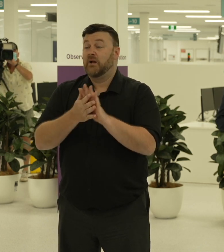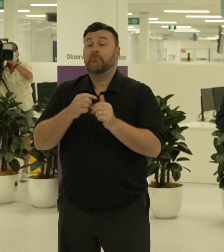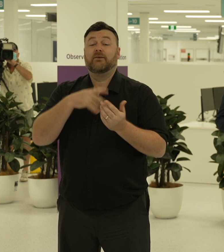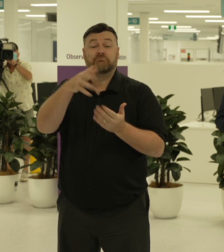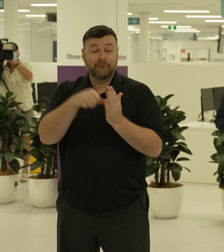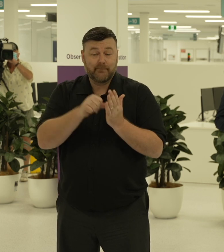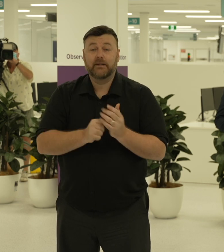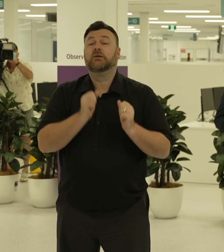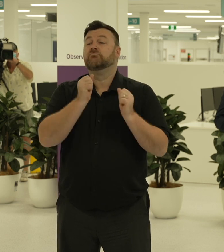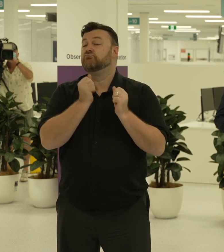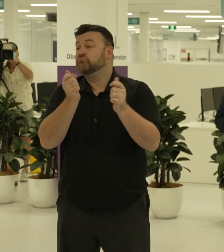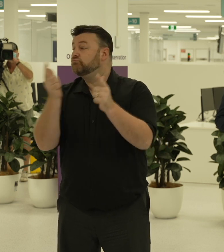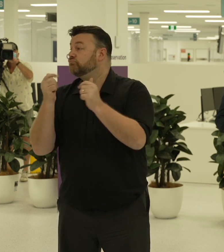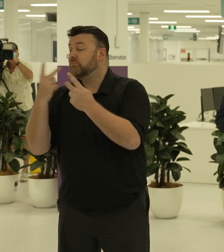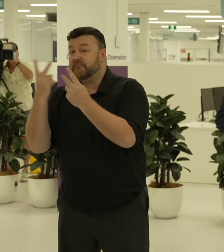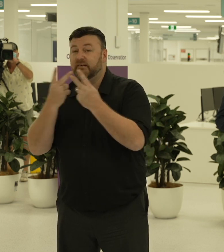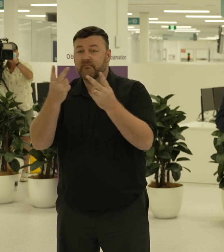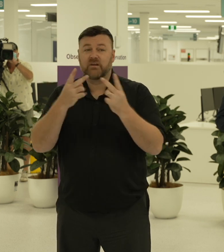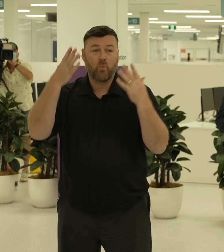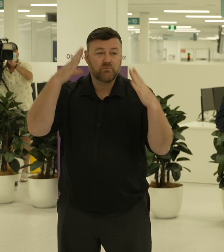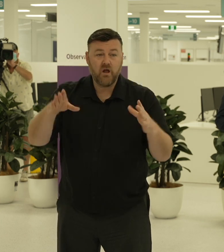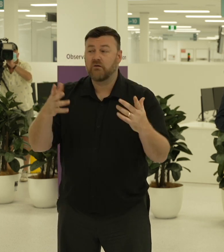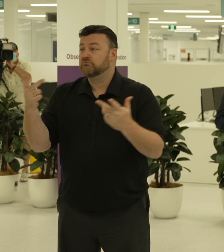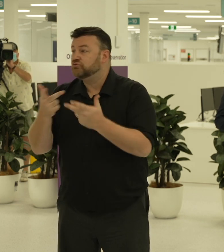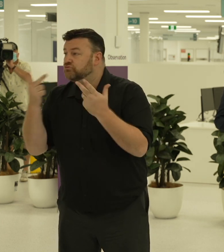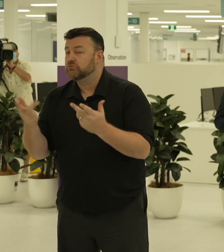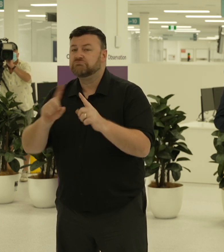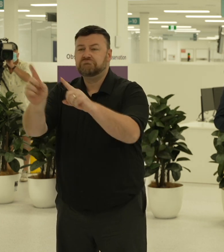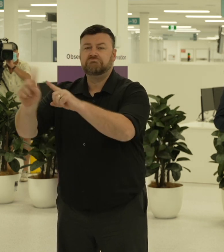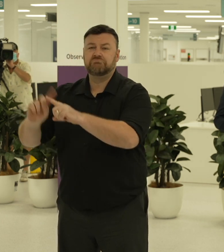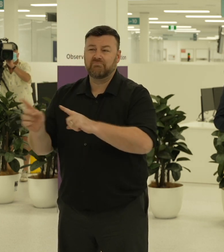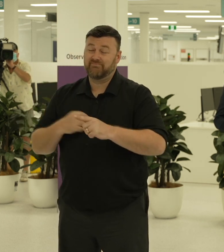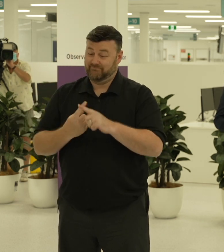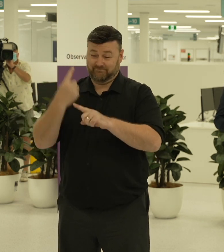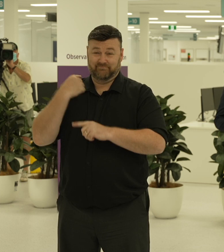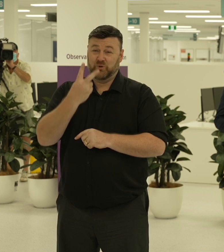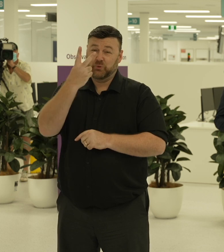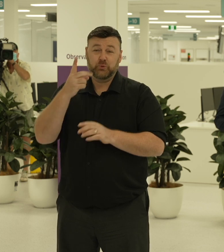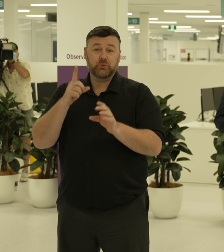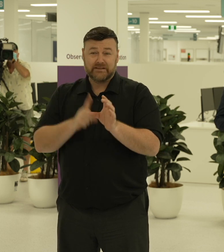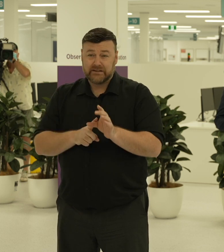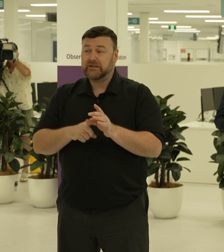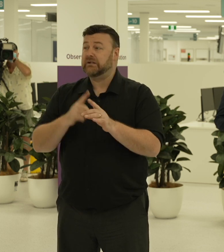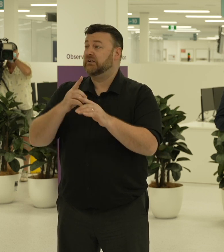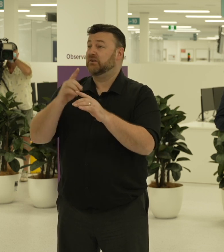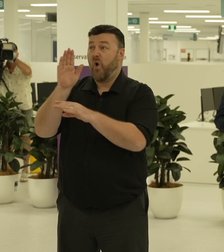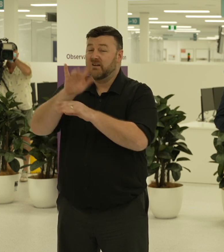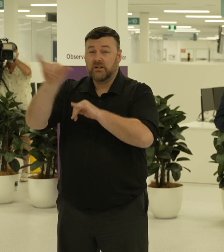hotels have had a very difficult time over 2 years with international borders closed, with tourism